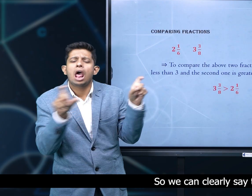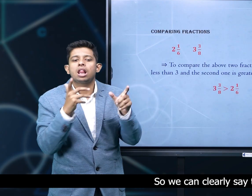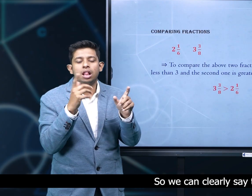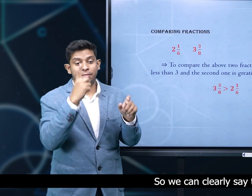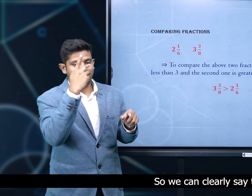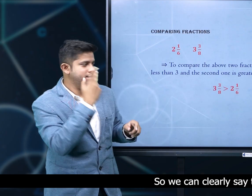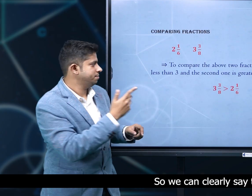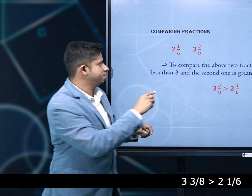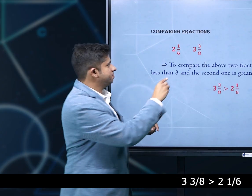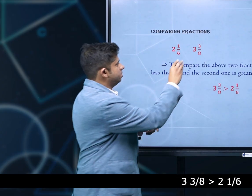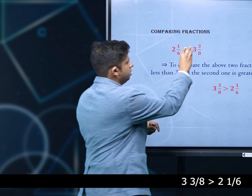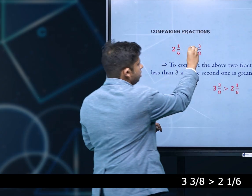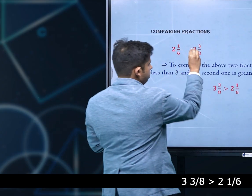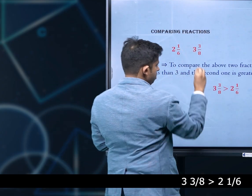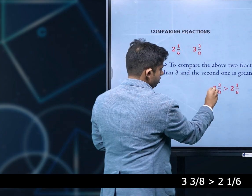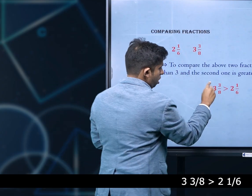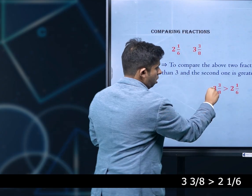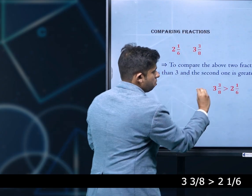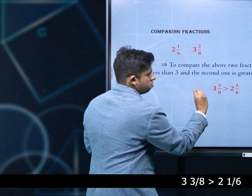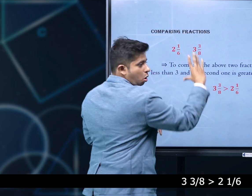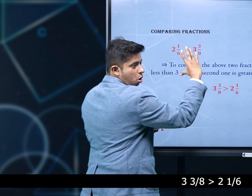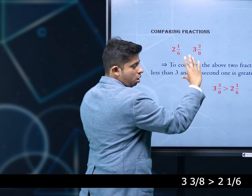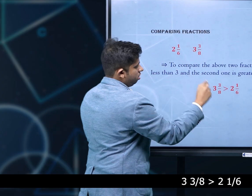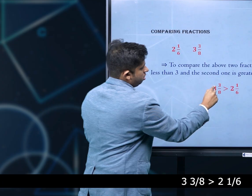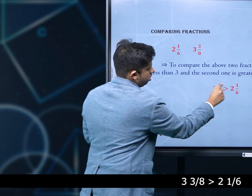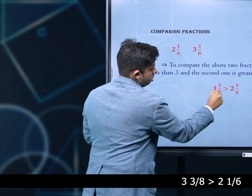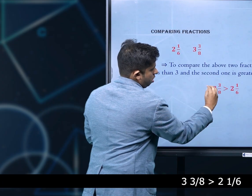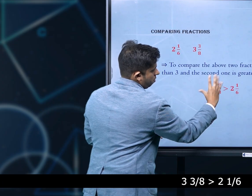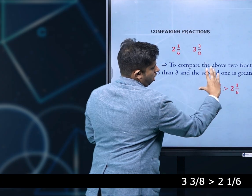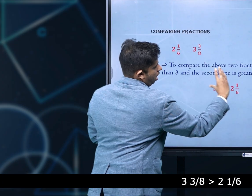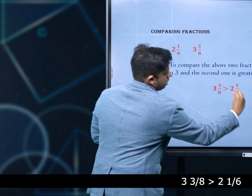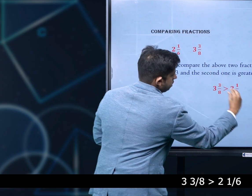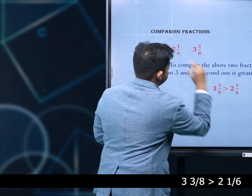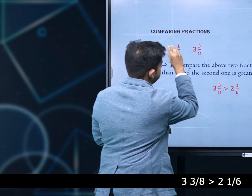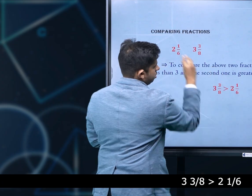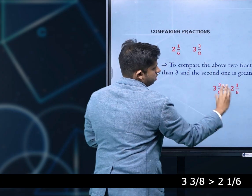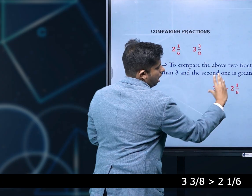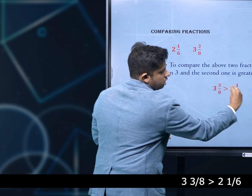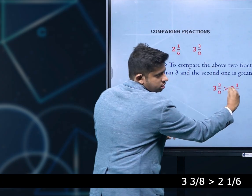So we can clearly say that 3 3 by 8 is greater than 2 1 by 6.